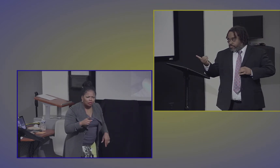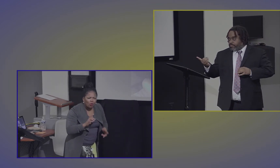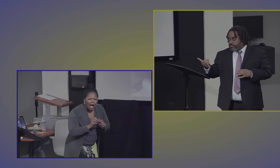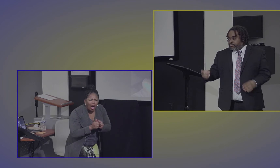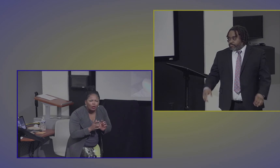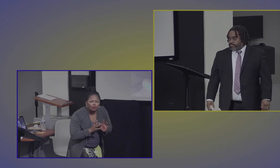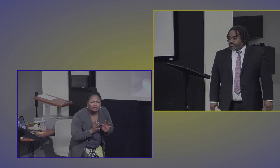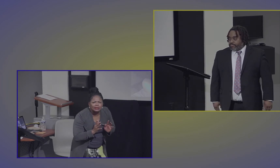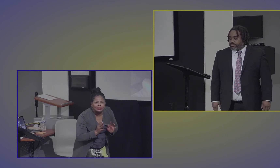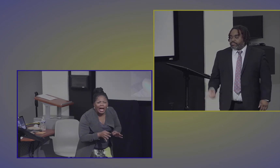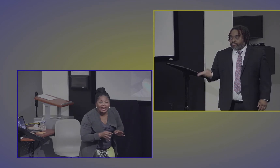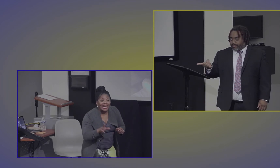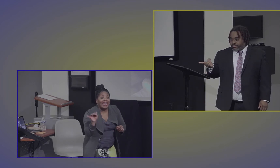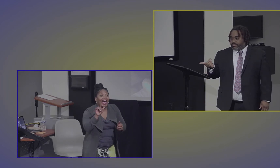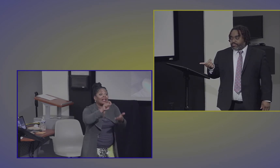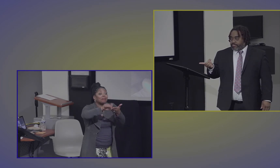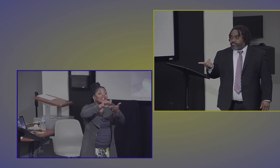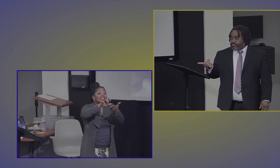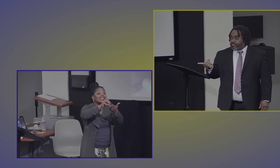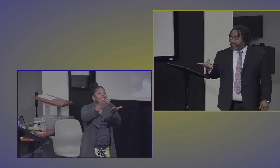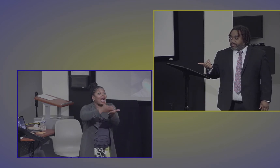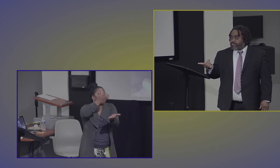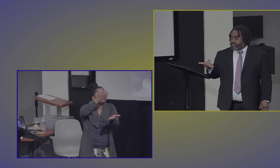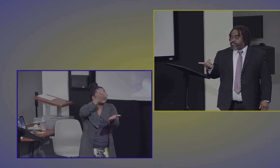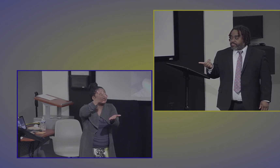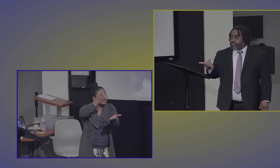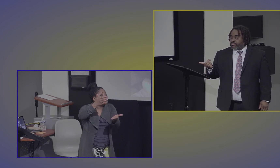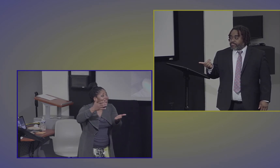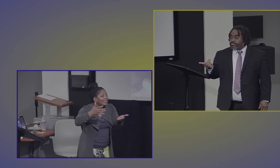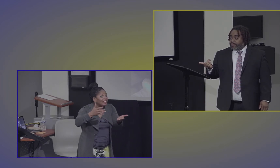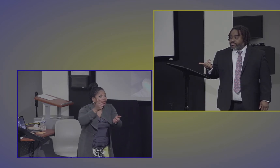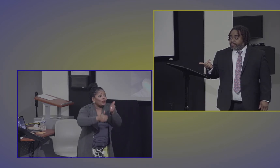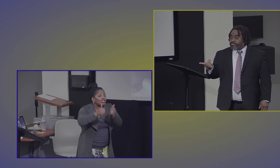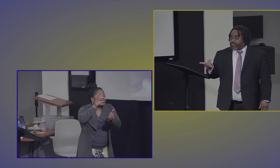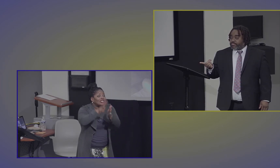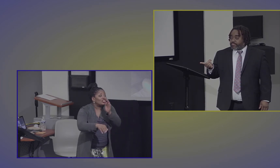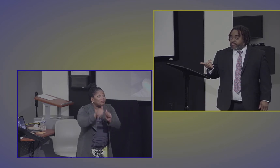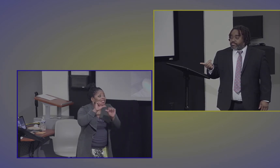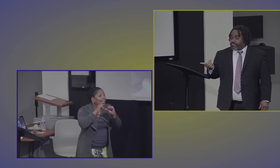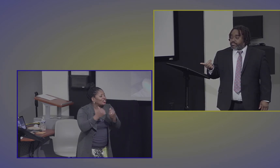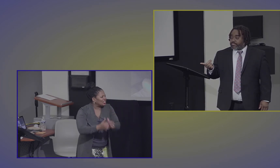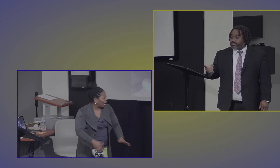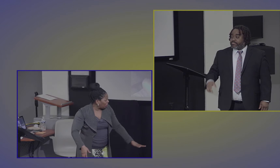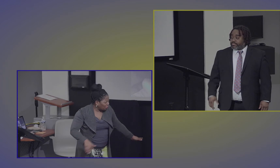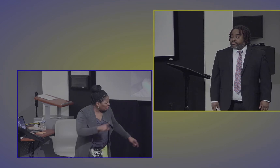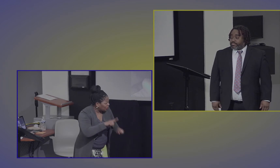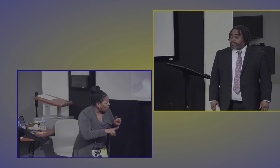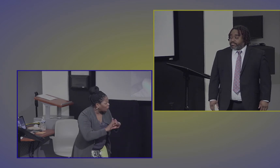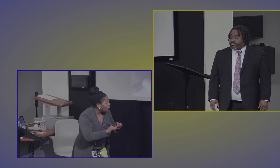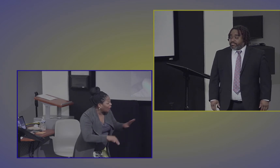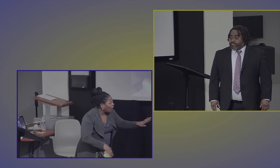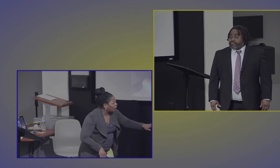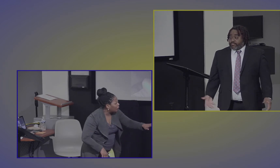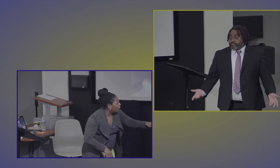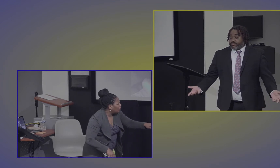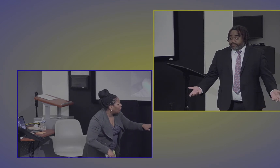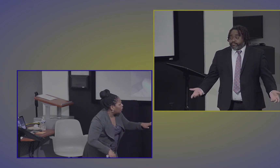the interpreters? You know, how are decisions being made? Like I said, ordering cup and pen, often going